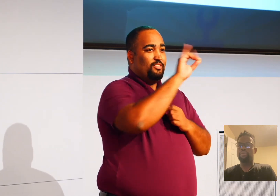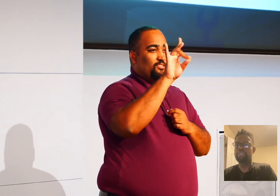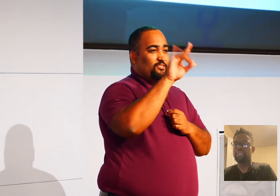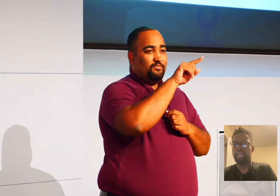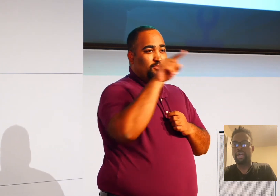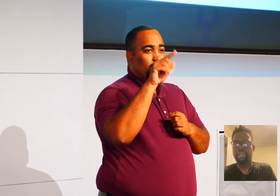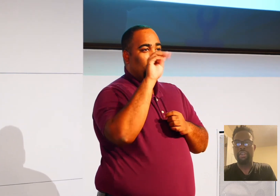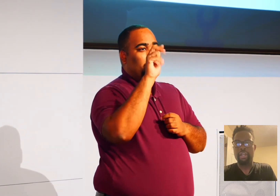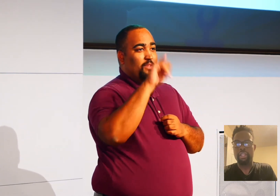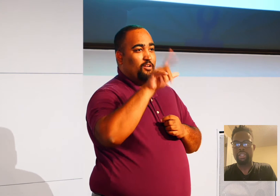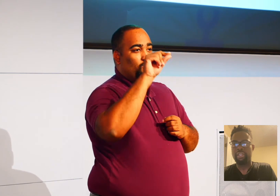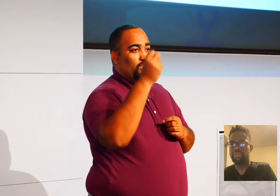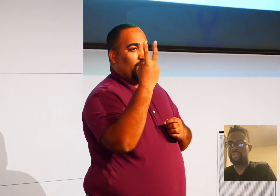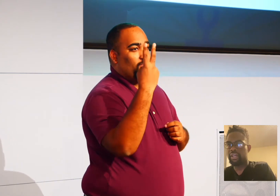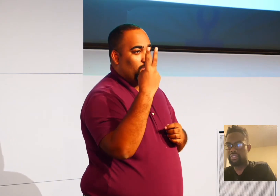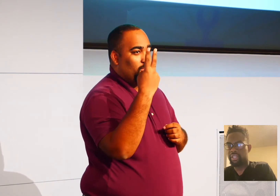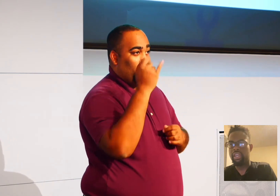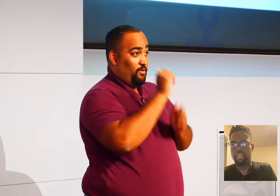until I got here at Gallaudet in 2008, I